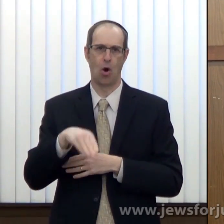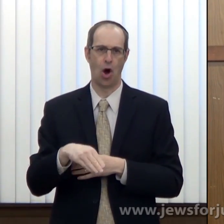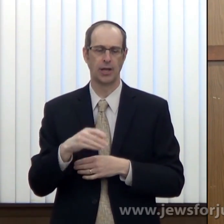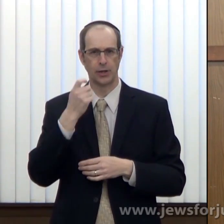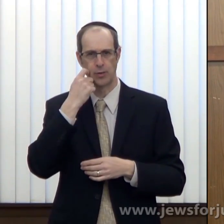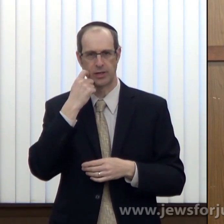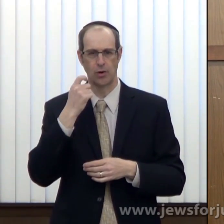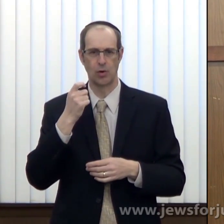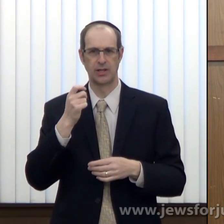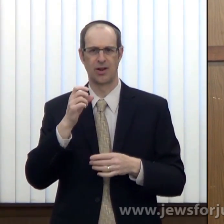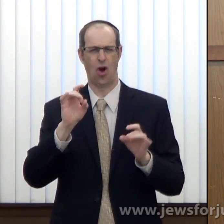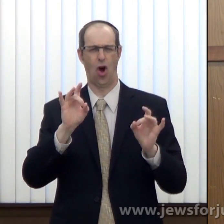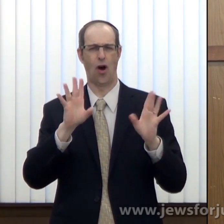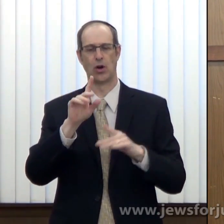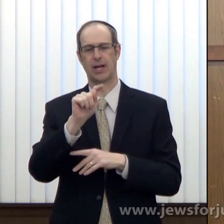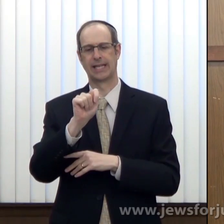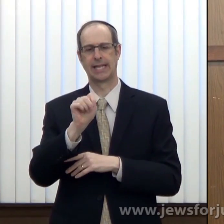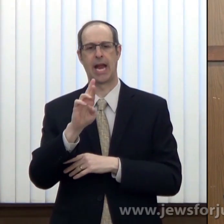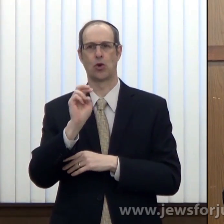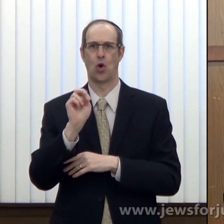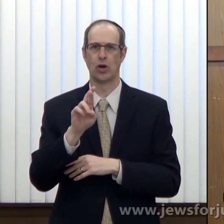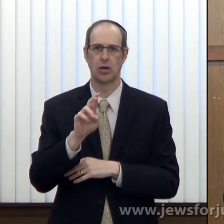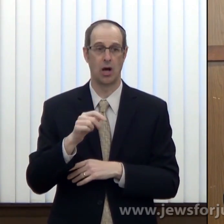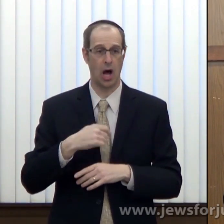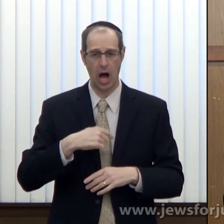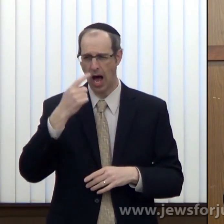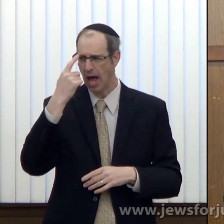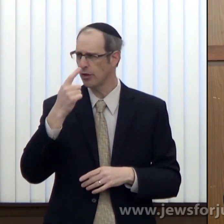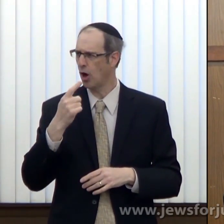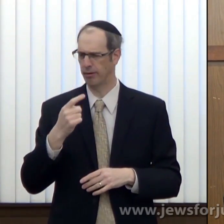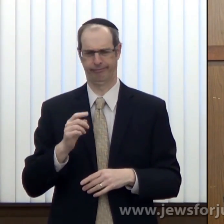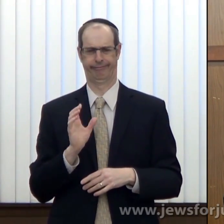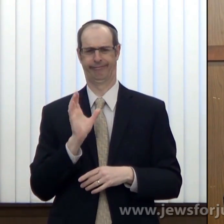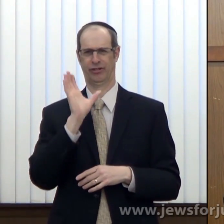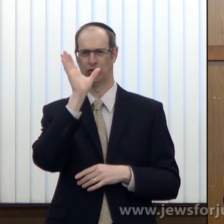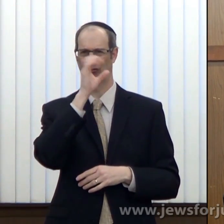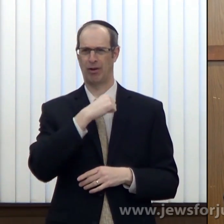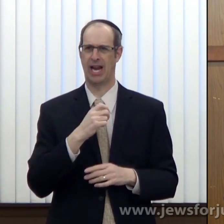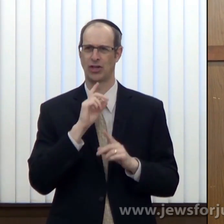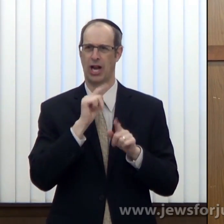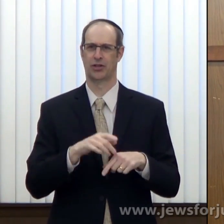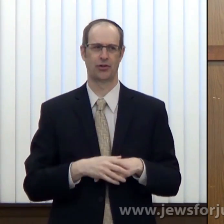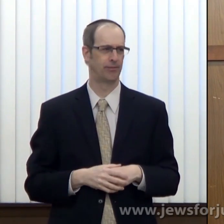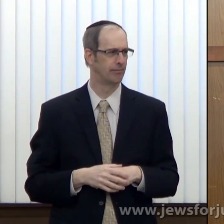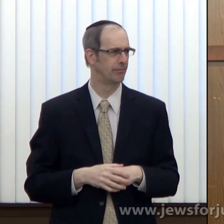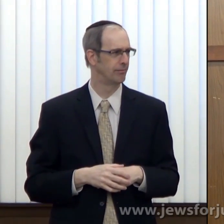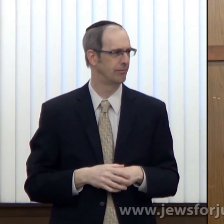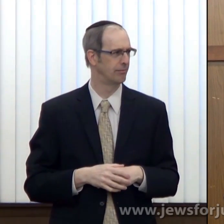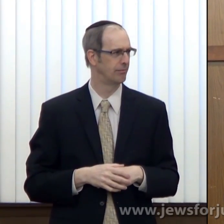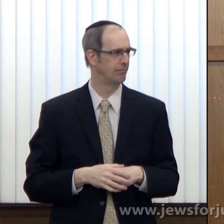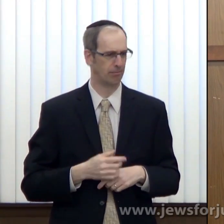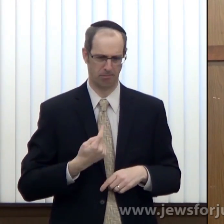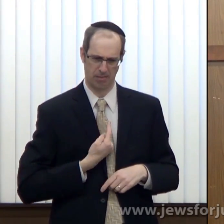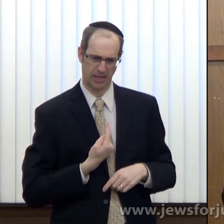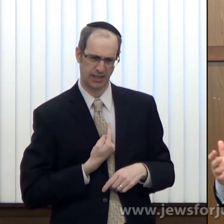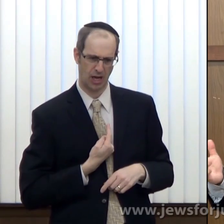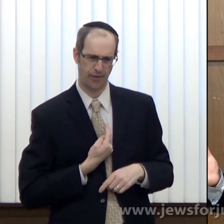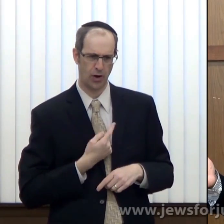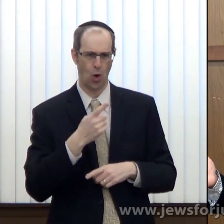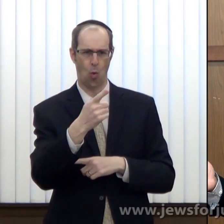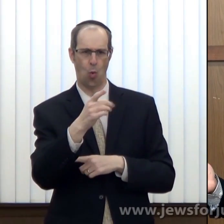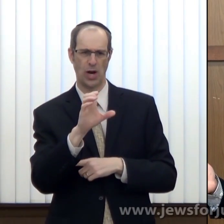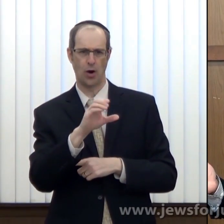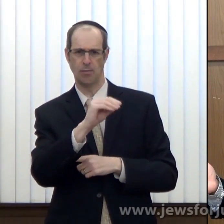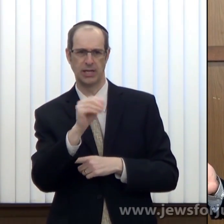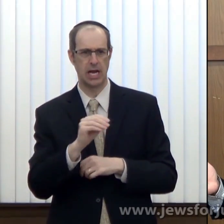an act of terror. I thought this was very strange. To me, it was